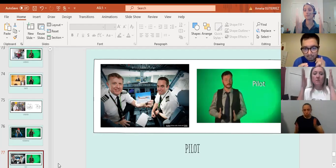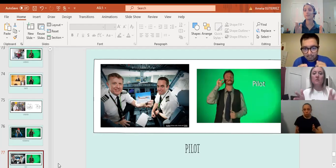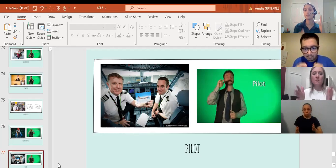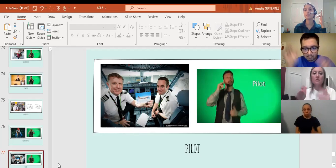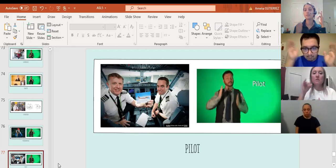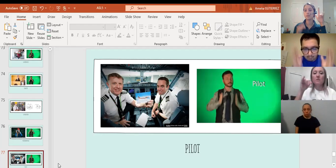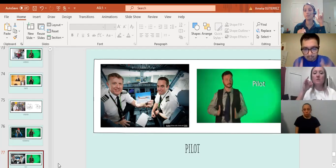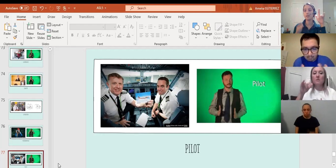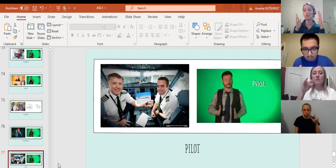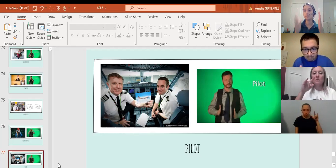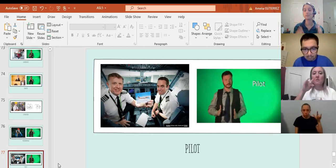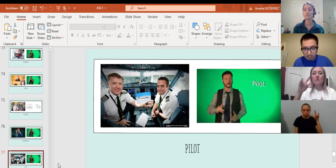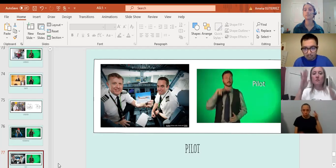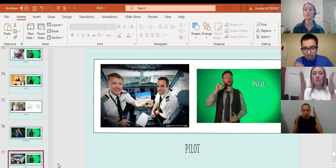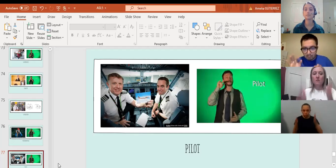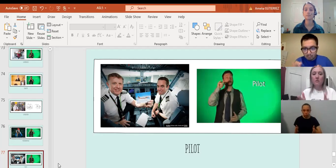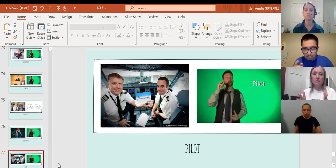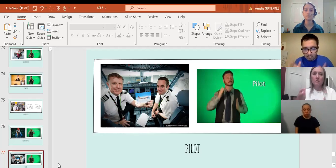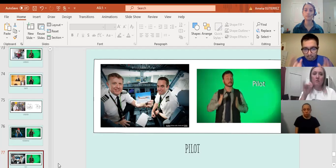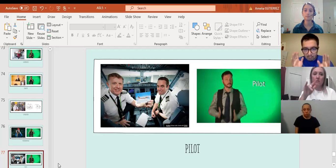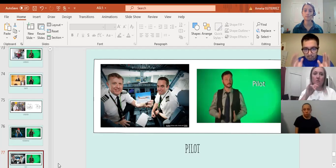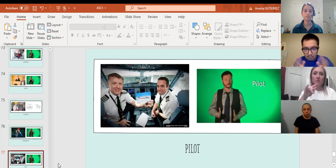pilot. Pilot.